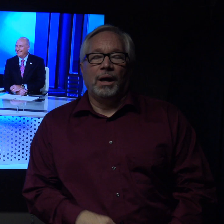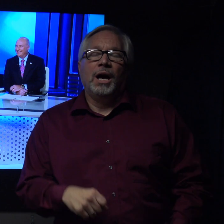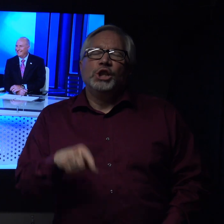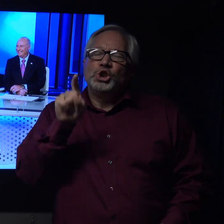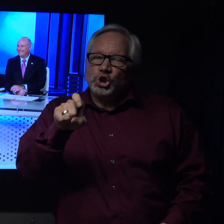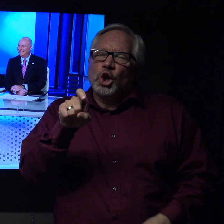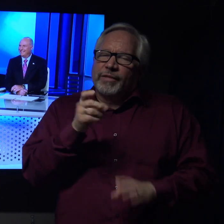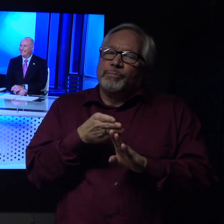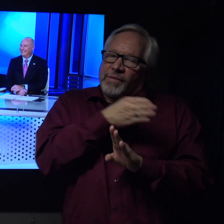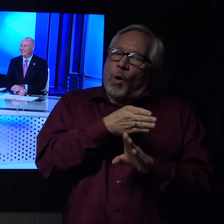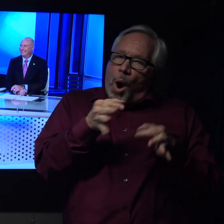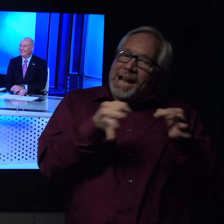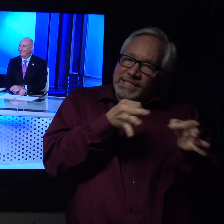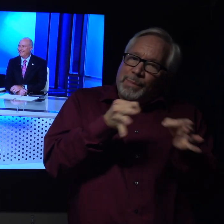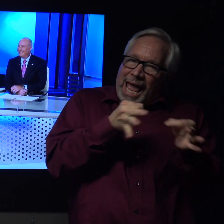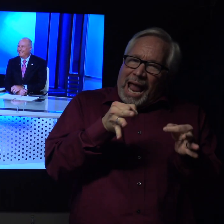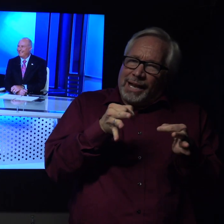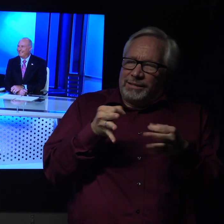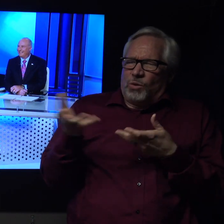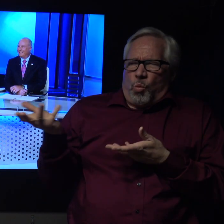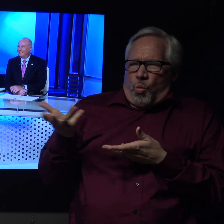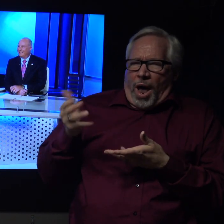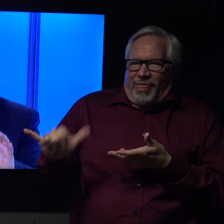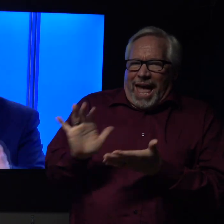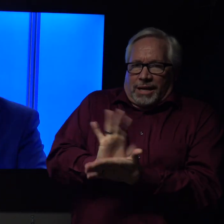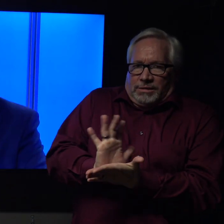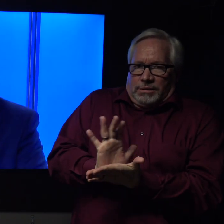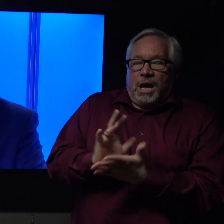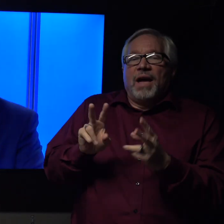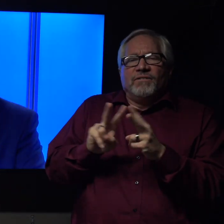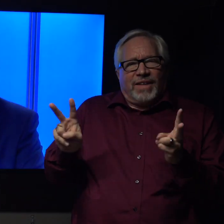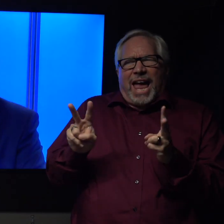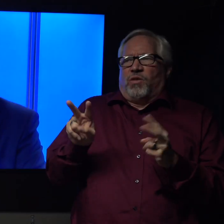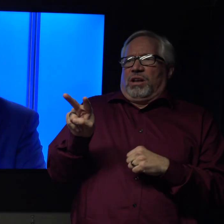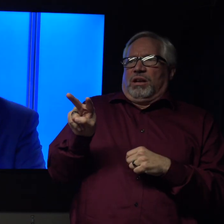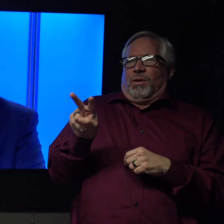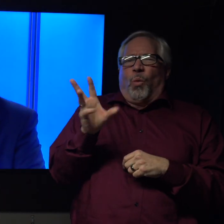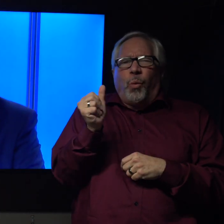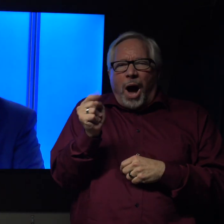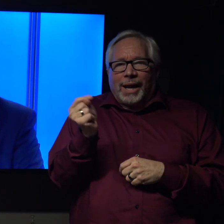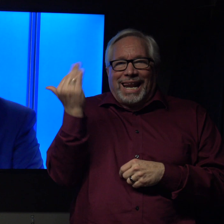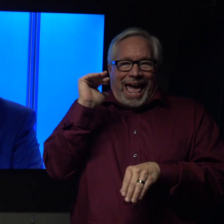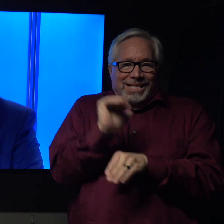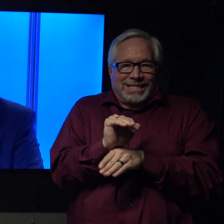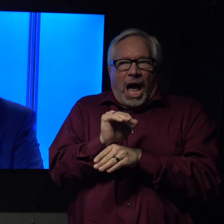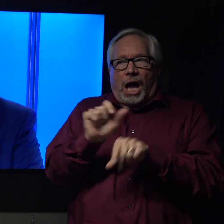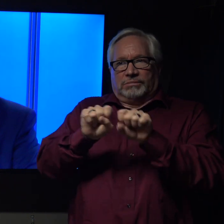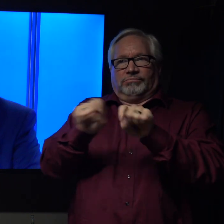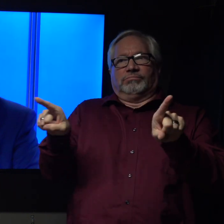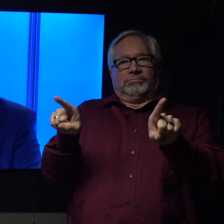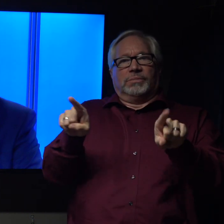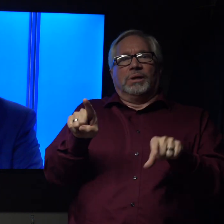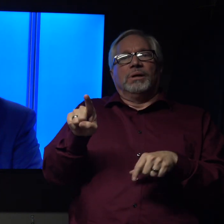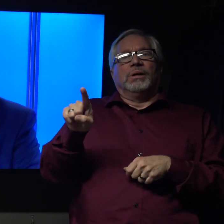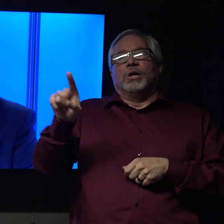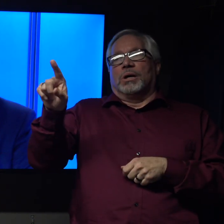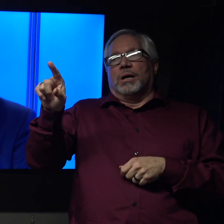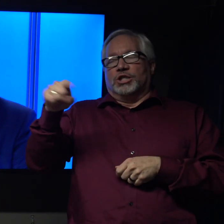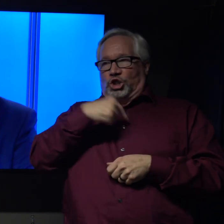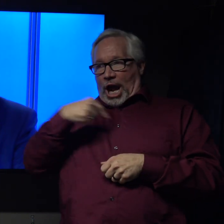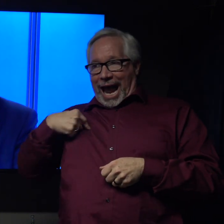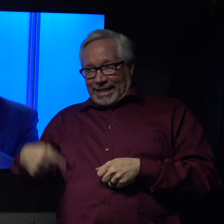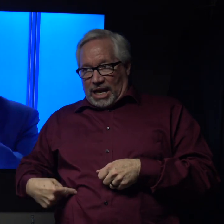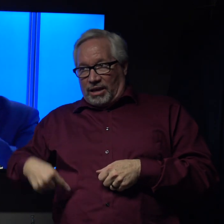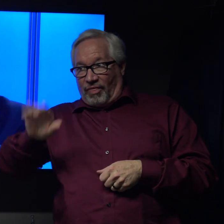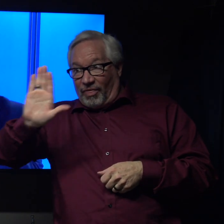Okay, we didn't get to set that. I didn't get to set that up for you. Very disturbing story aired last night about the U.S. relationship with China is on